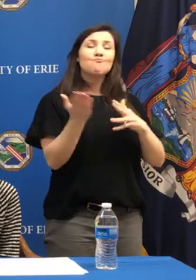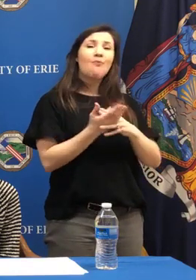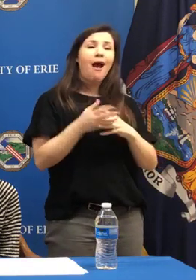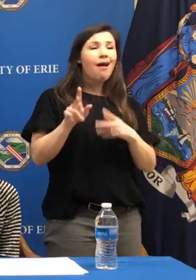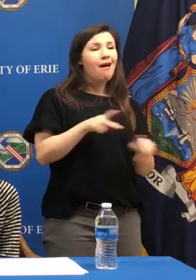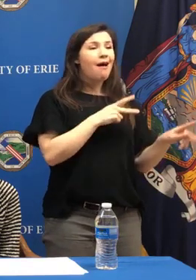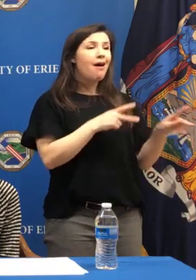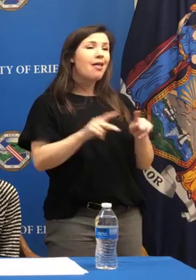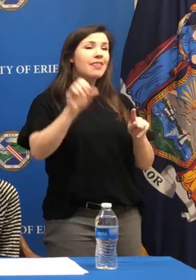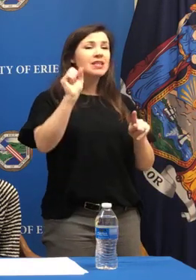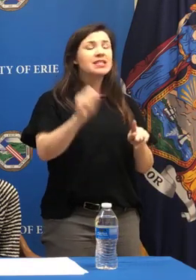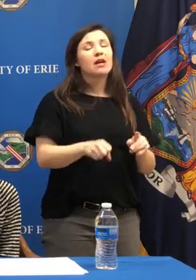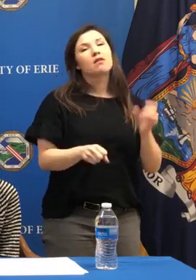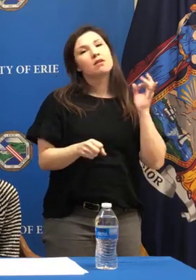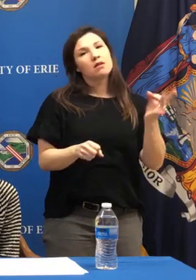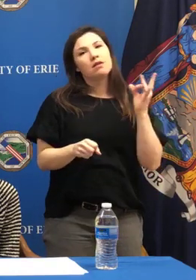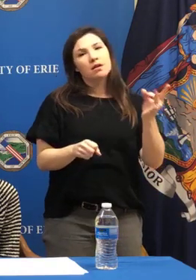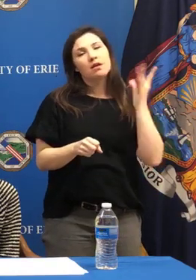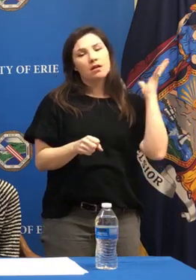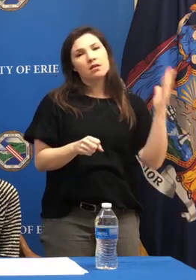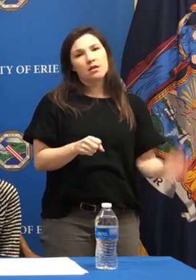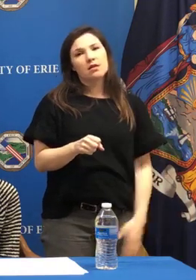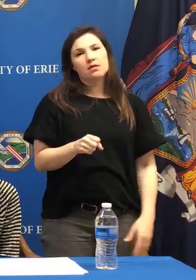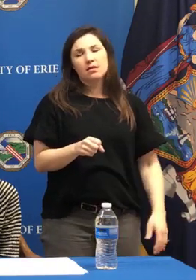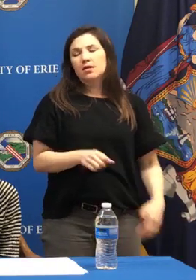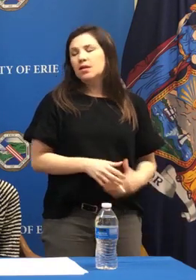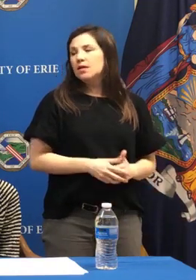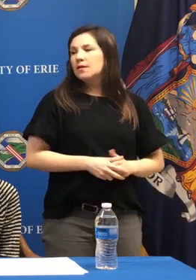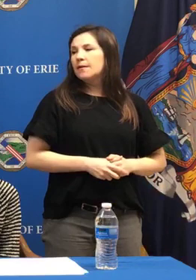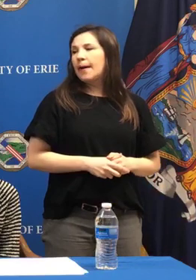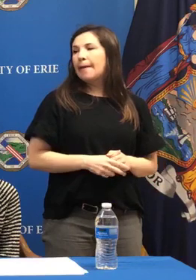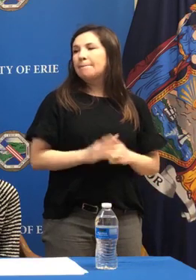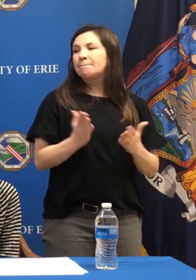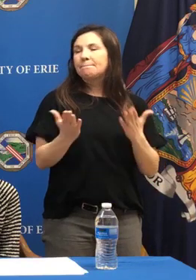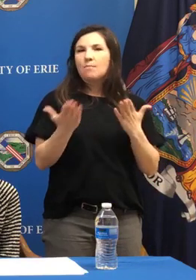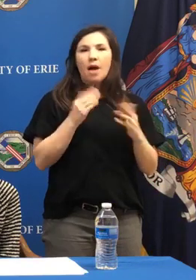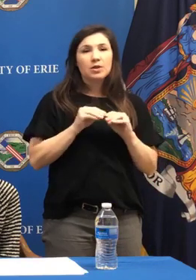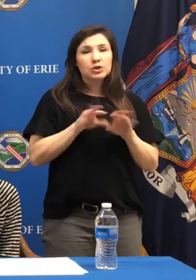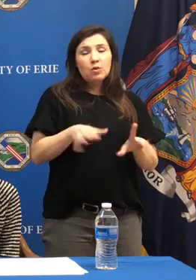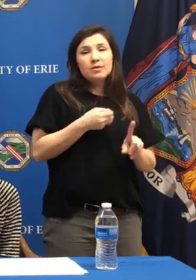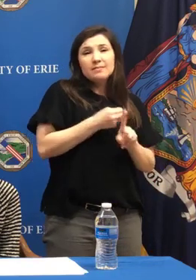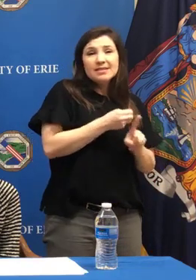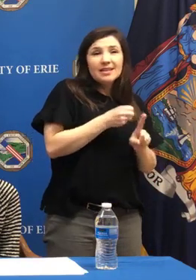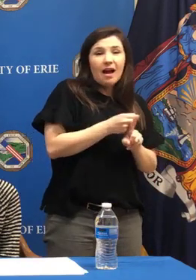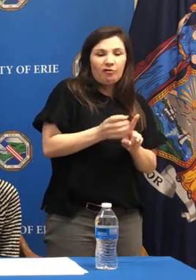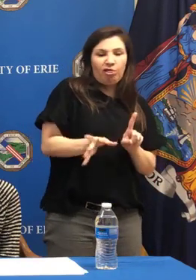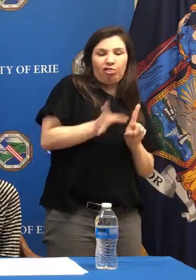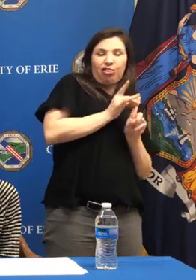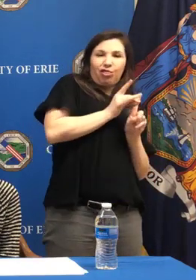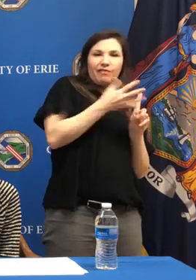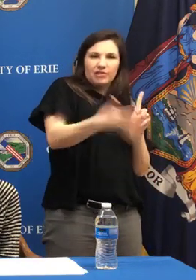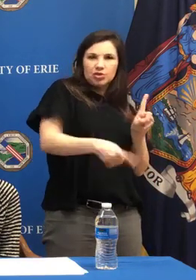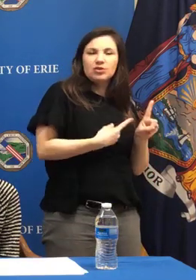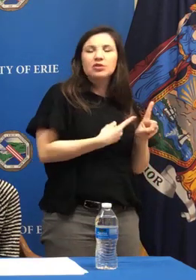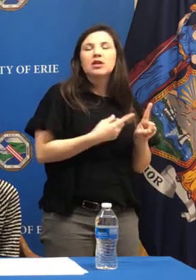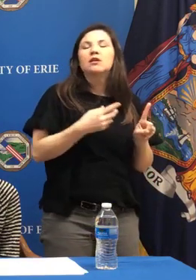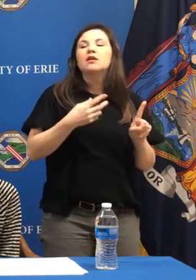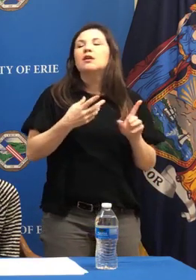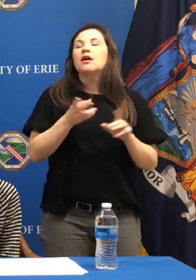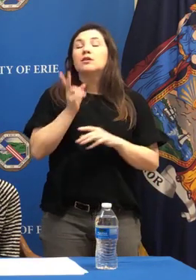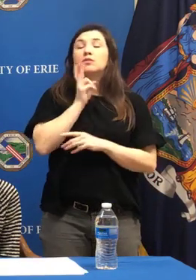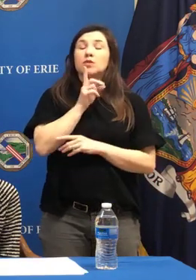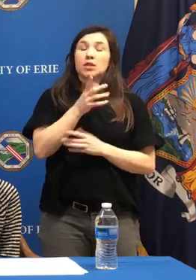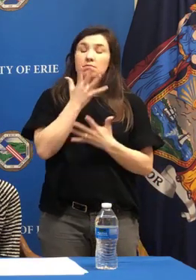down south. That's horrible. That's terrible. They're probably exposing themselves, and as we've seen recently, there's some really